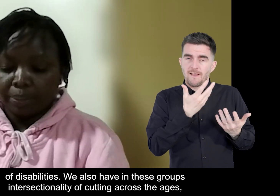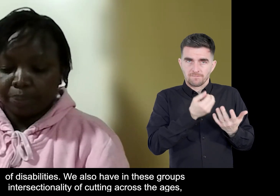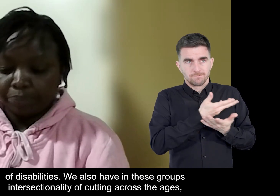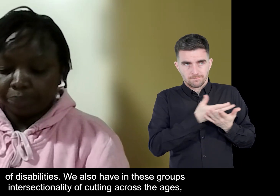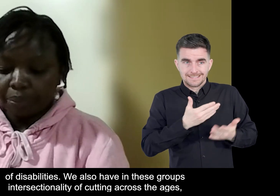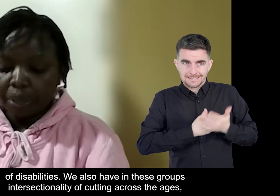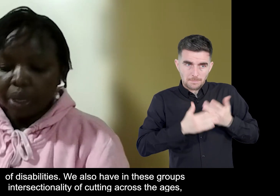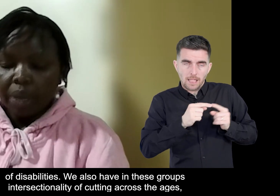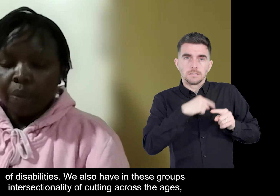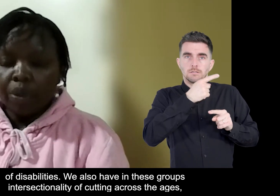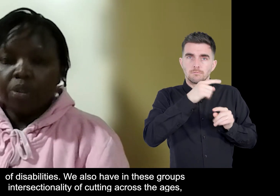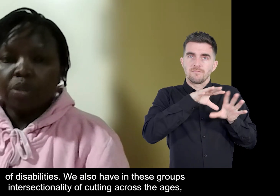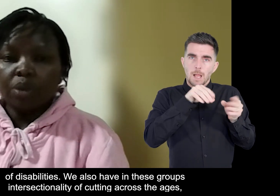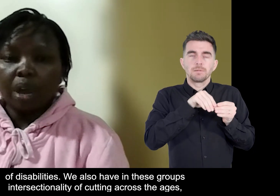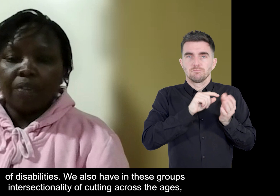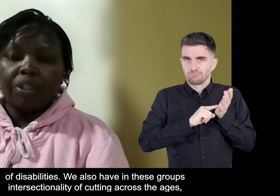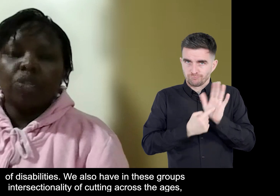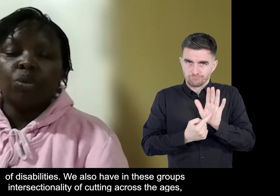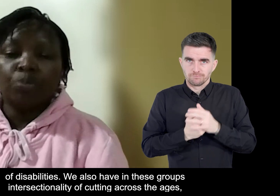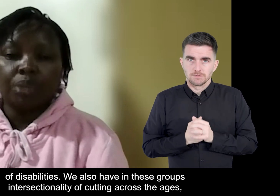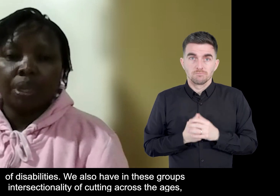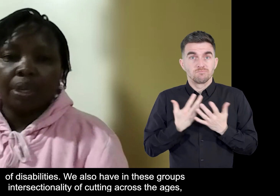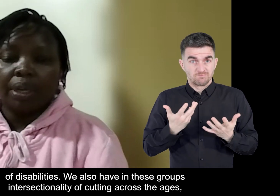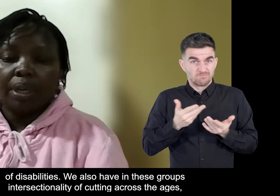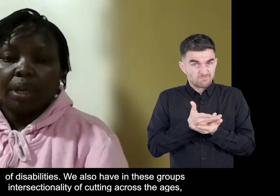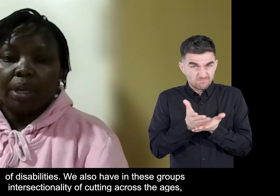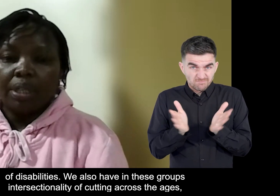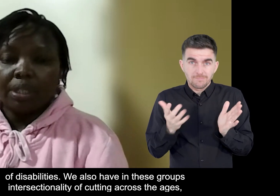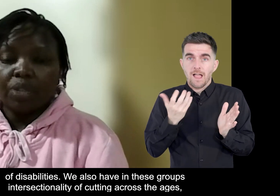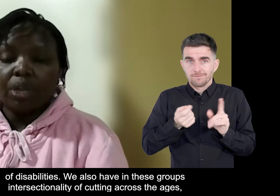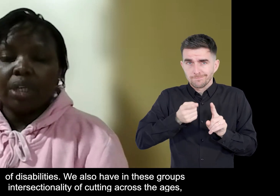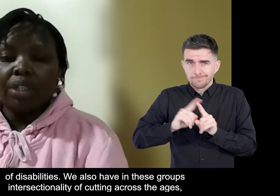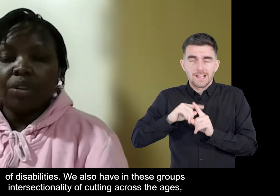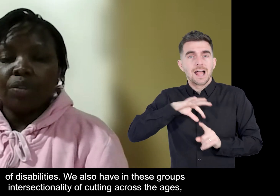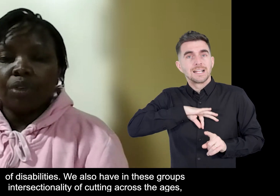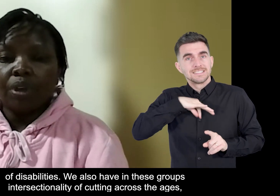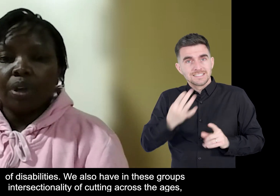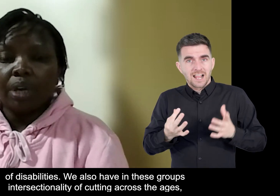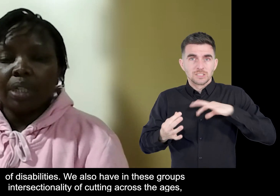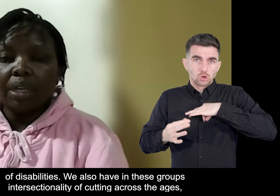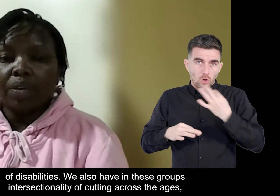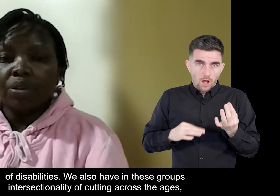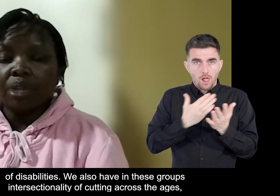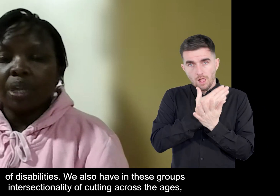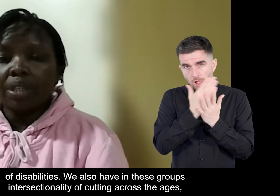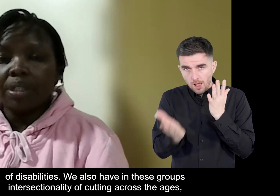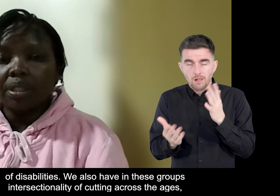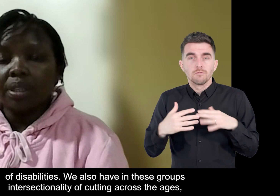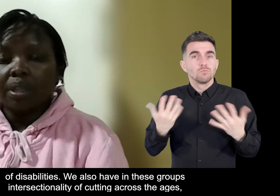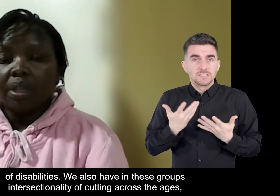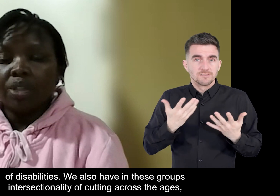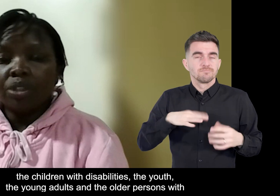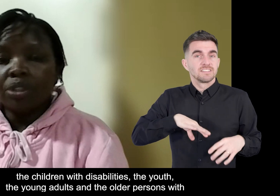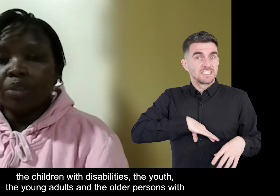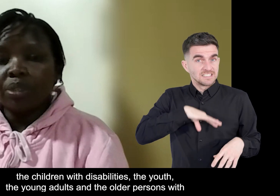disabilities. We also have in these groups intersectionality of cutting across the